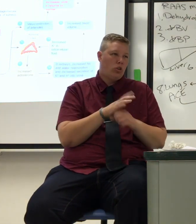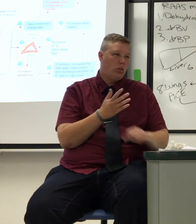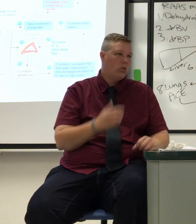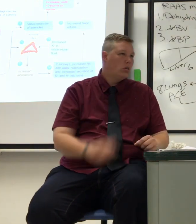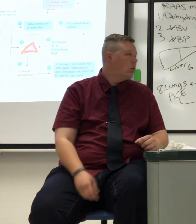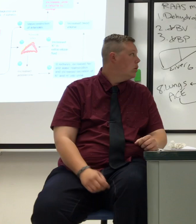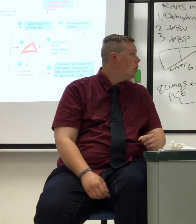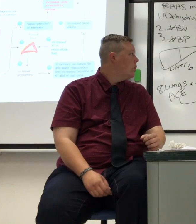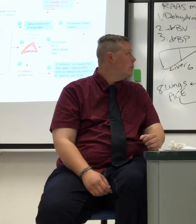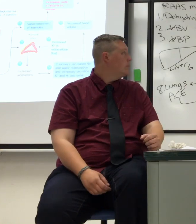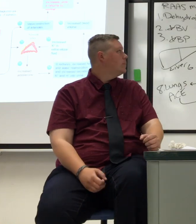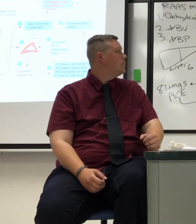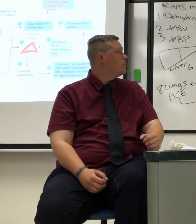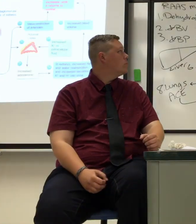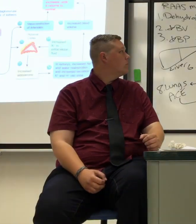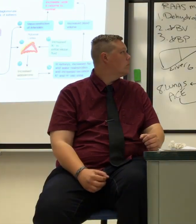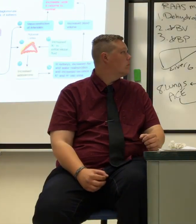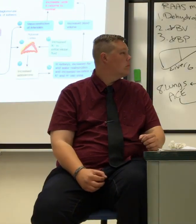and that right there.